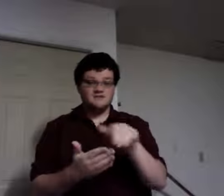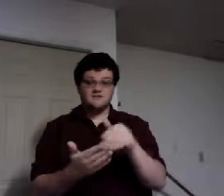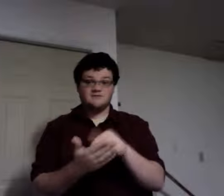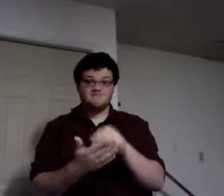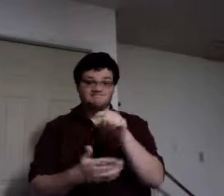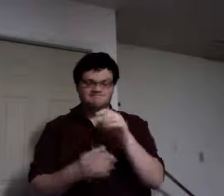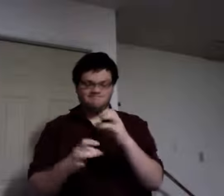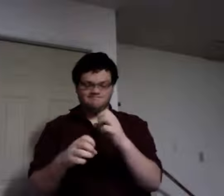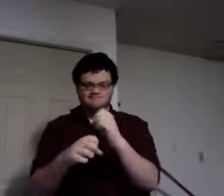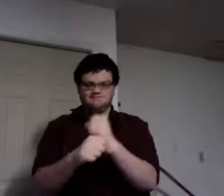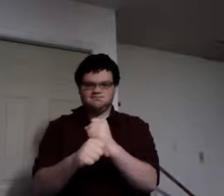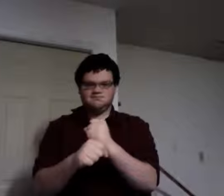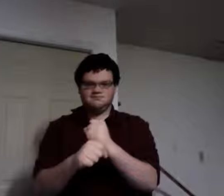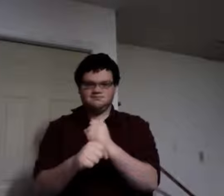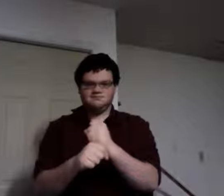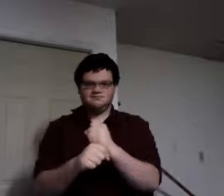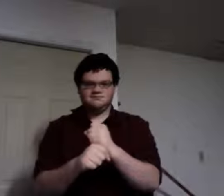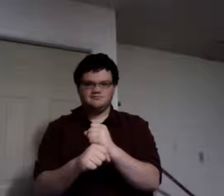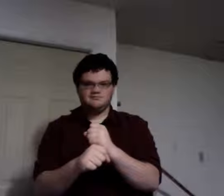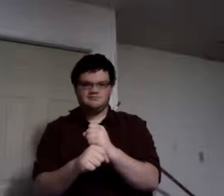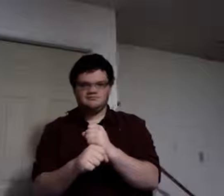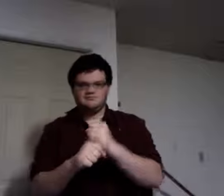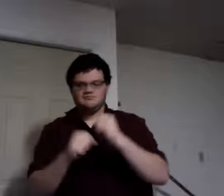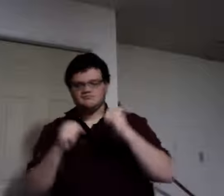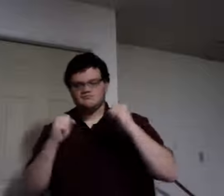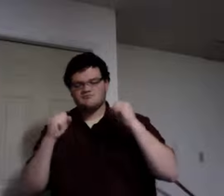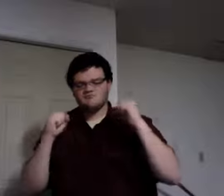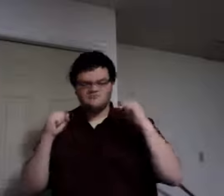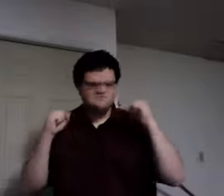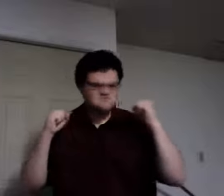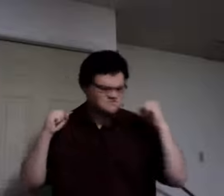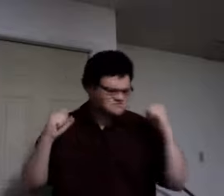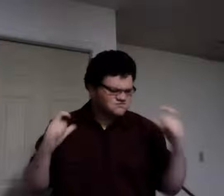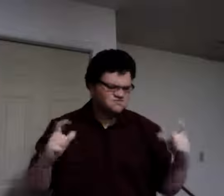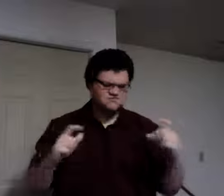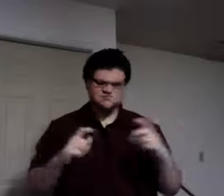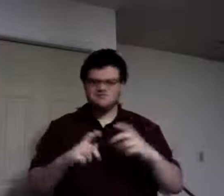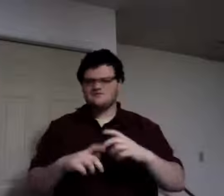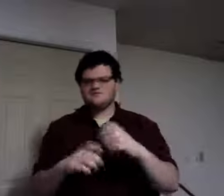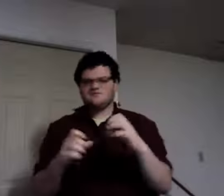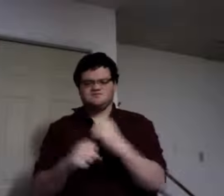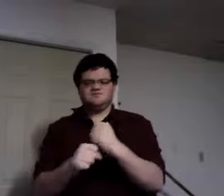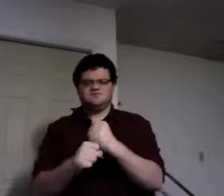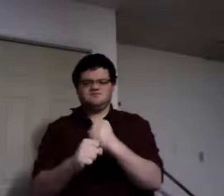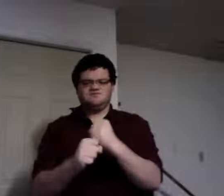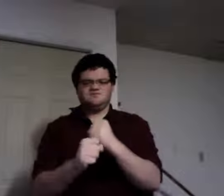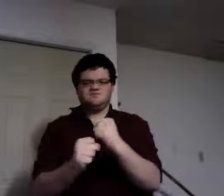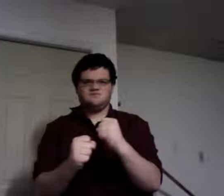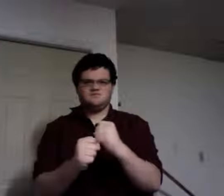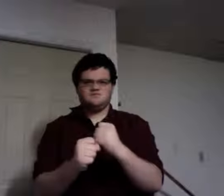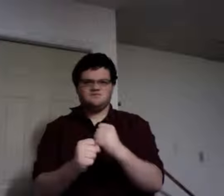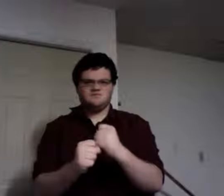atoms all over. It's really dense. I could never draw the actual number of atoms here. This is really give you an idea. There's a huge amount